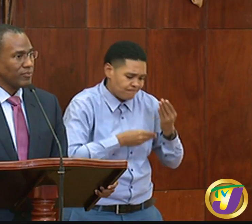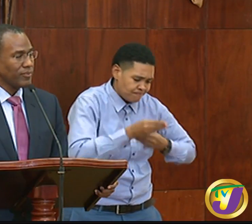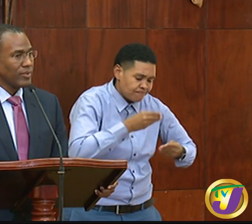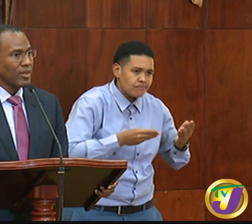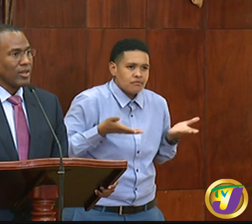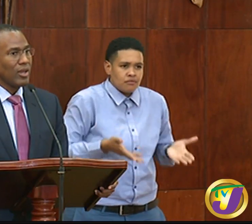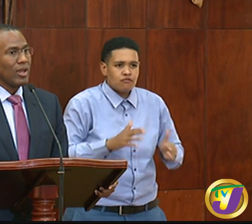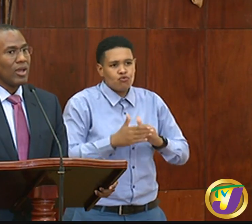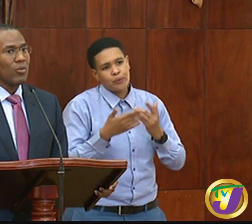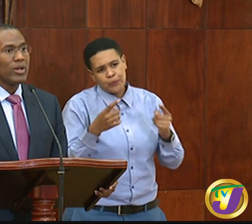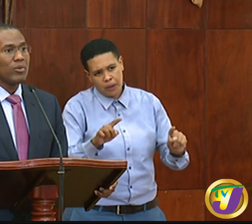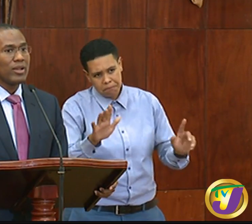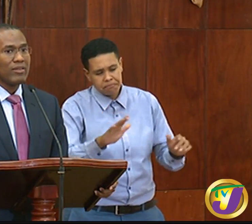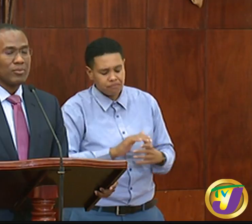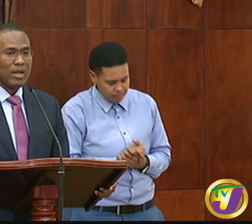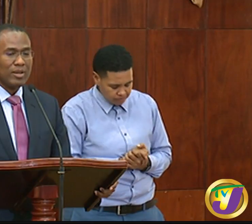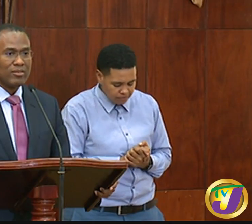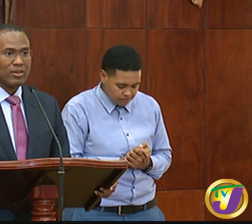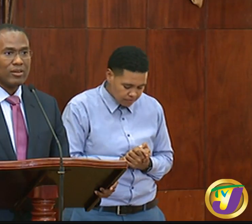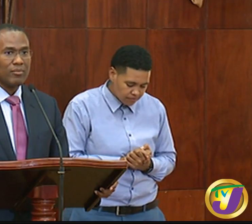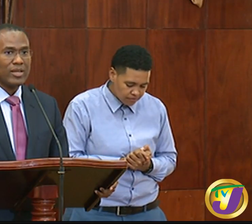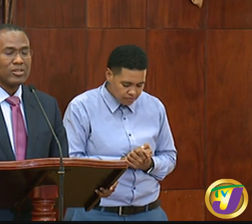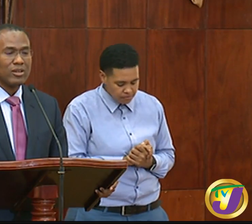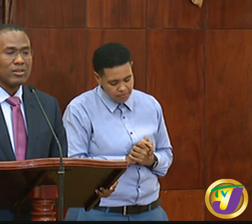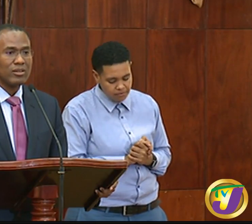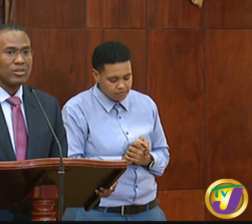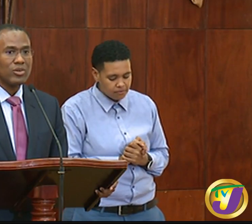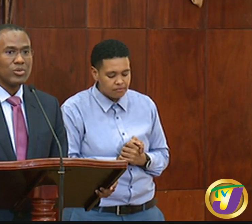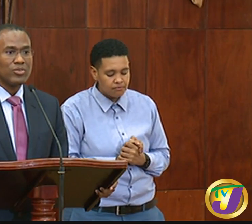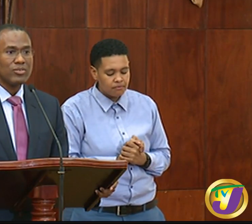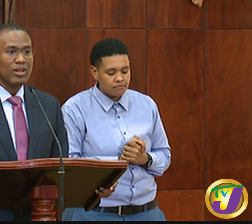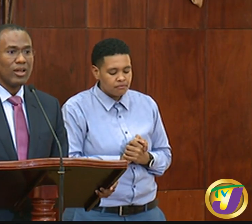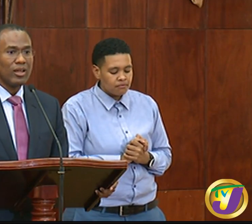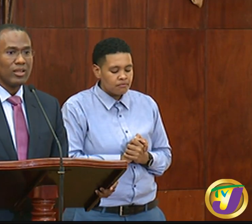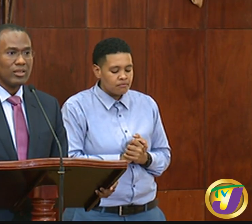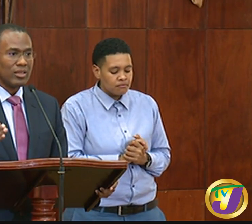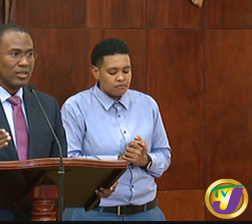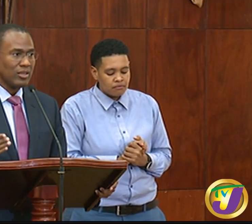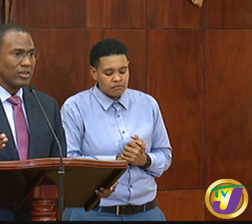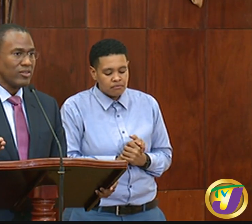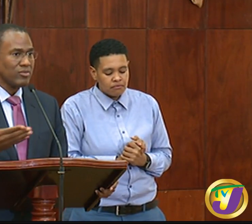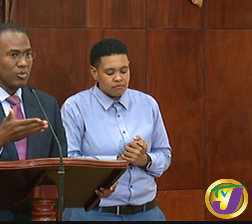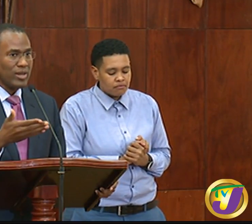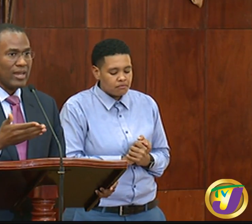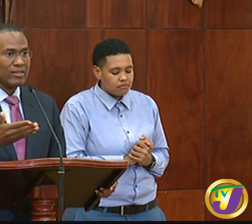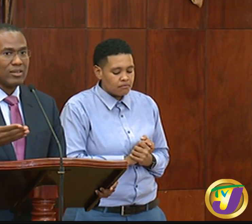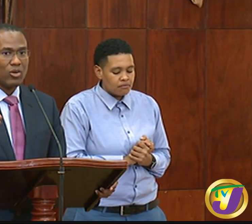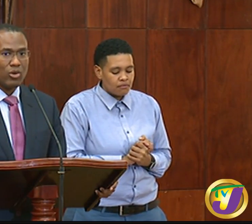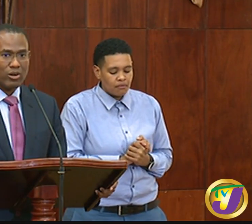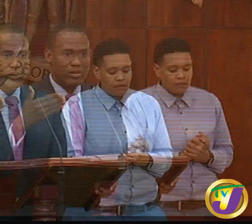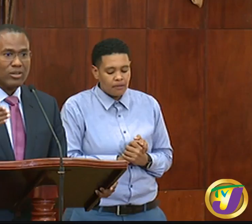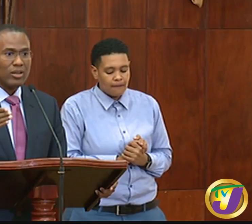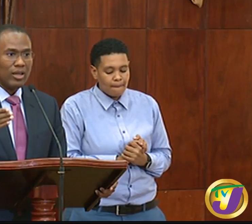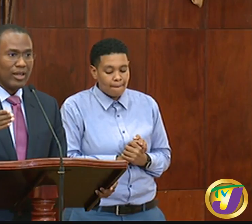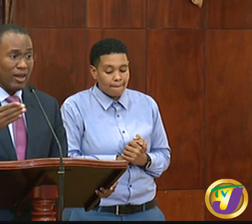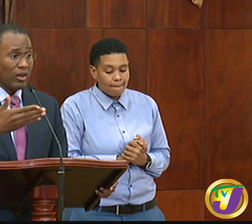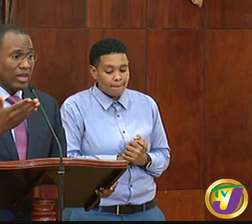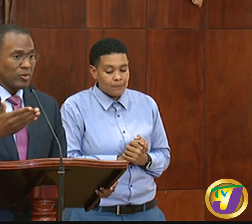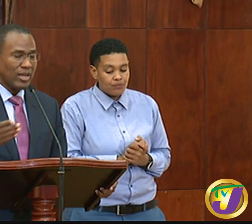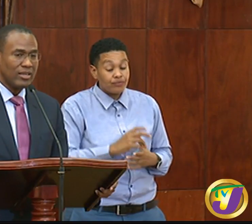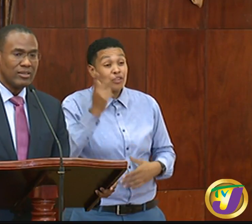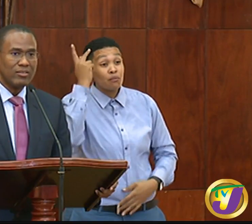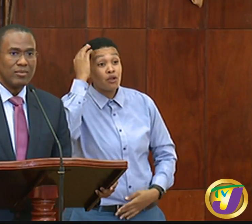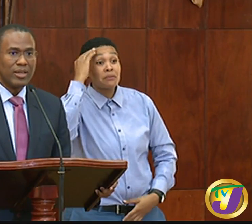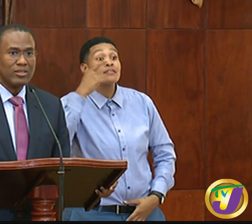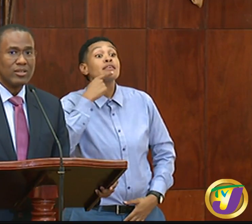activity. We will, as the Prime Minister mentioned, use this modality, or an